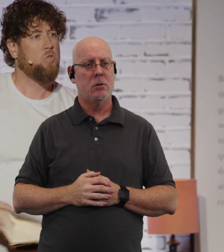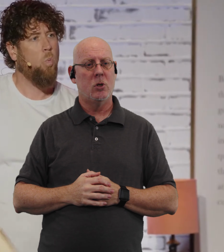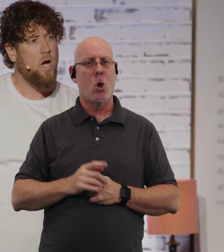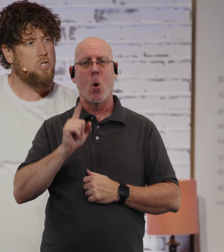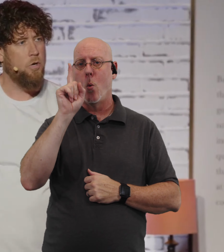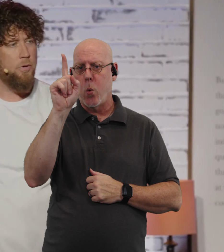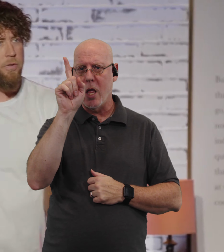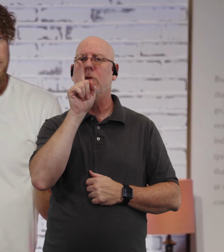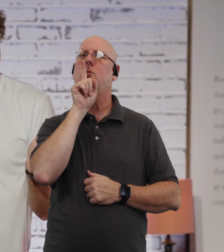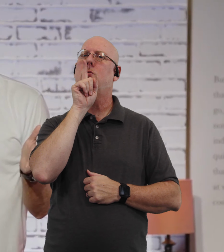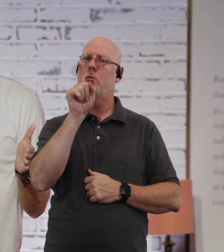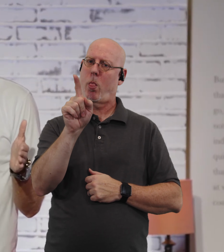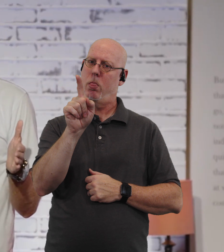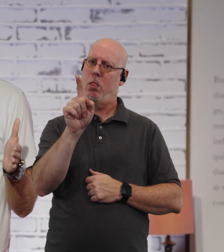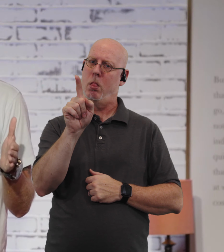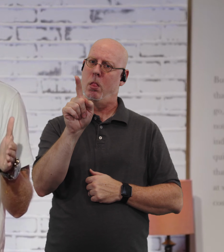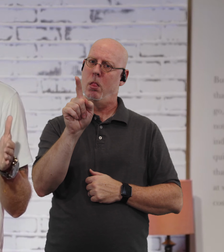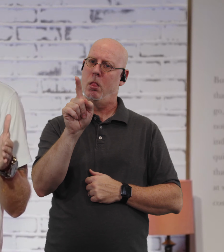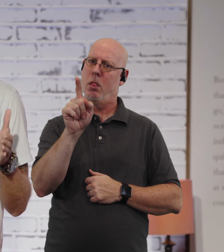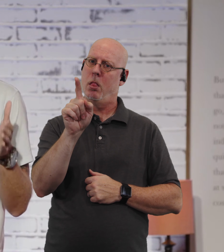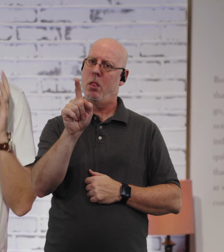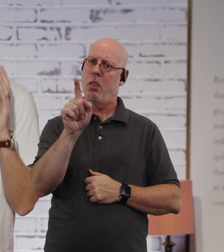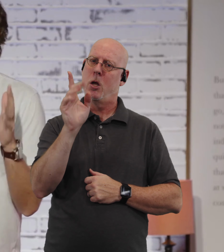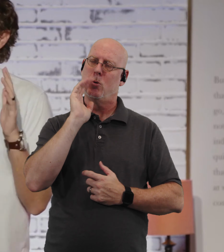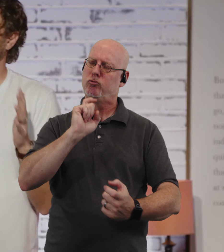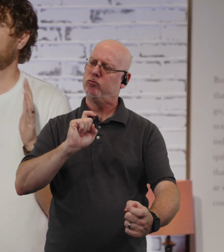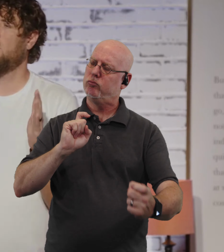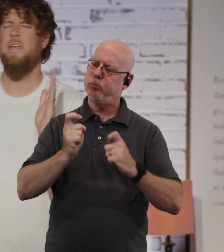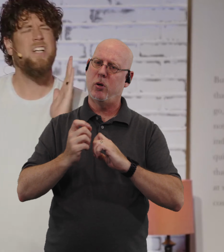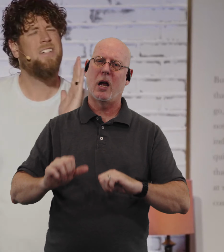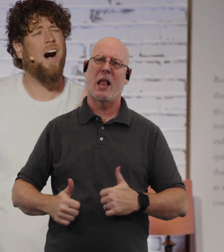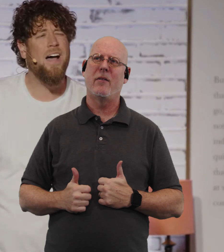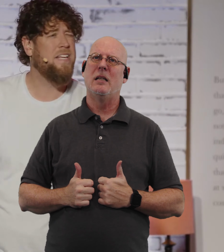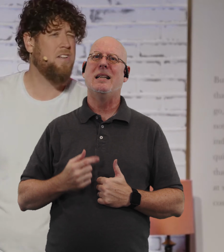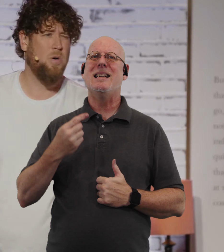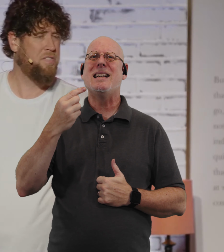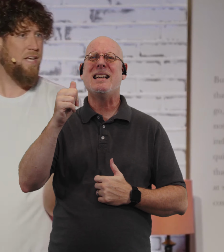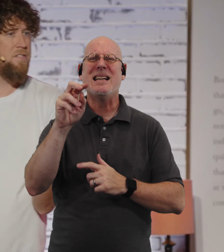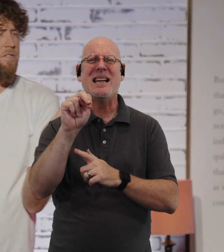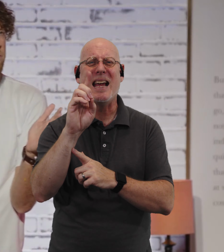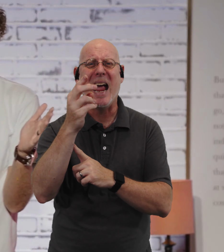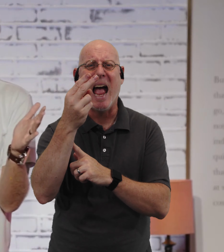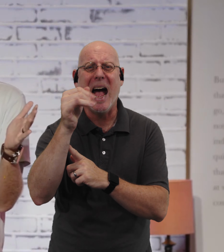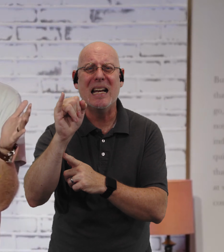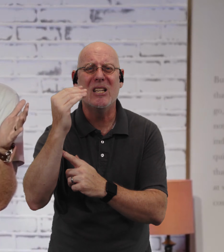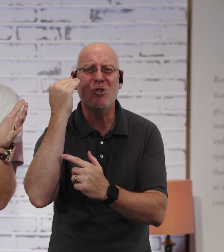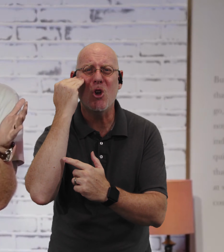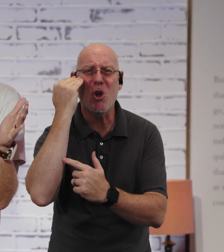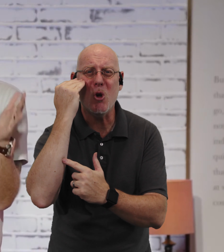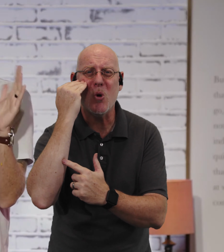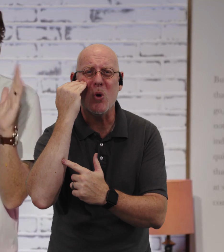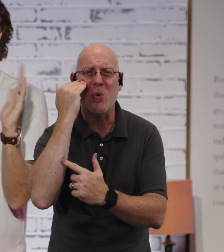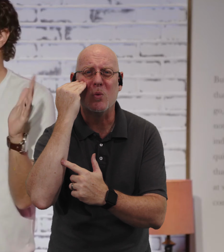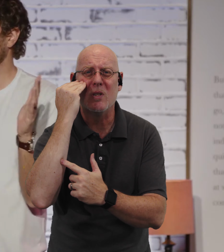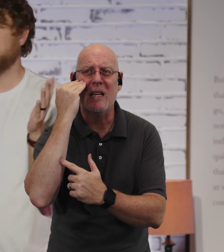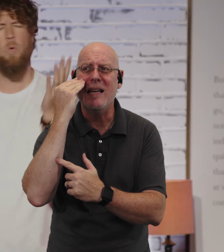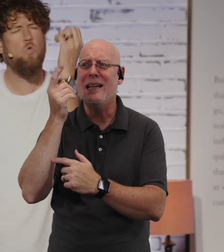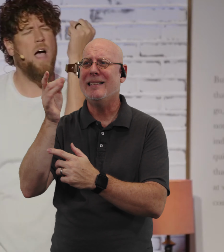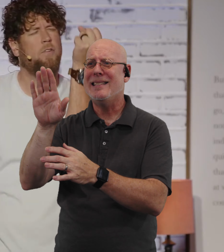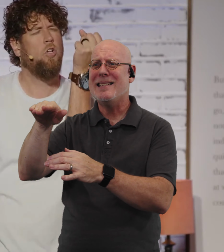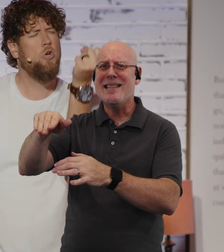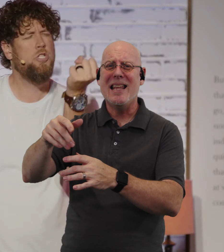that there is one truth that will transform our, even Gandhi knows this. An unbeliever